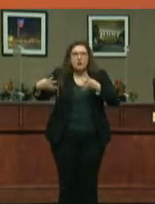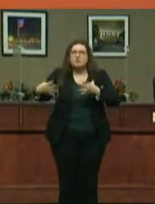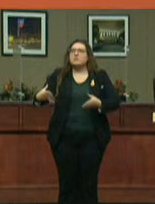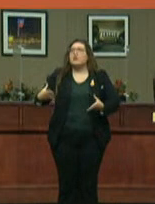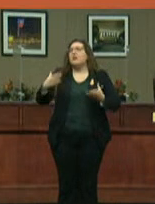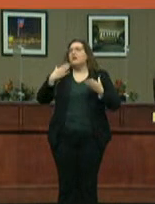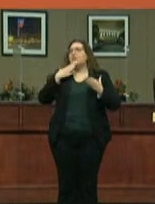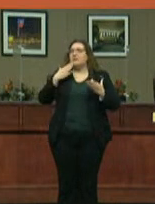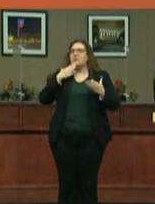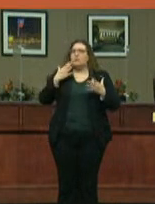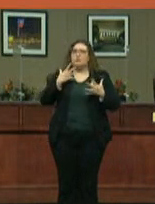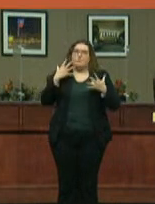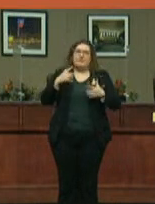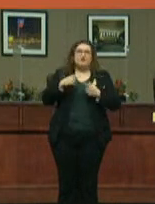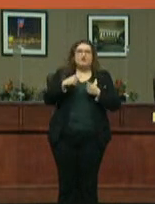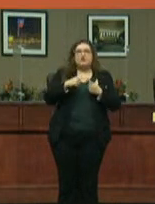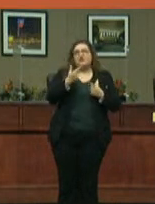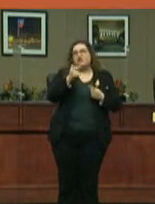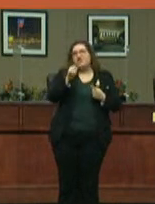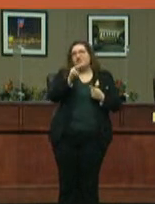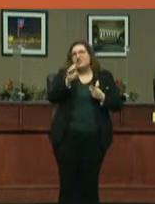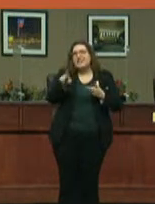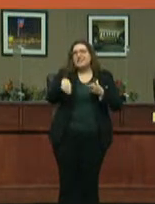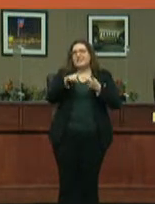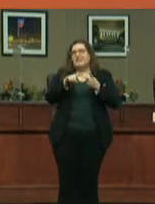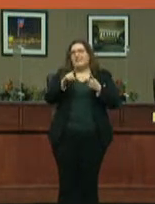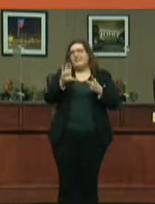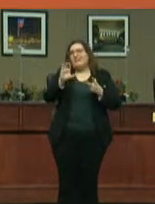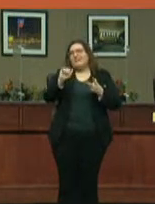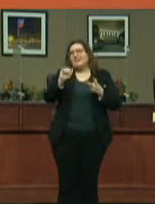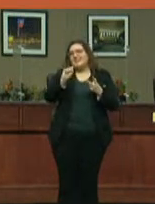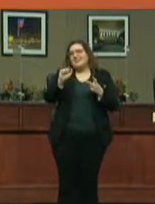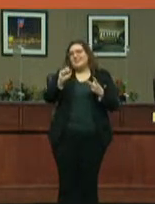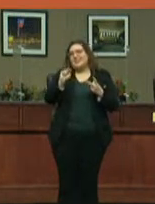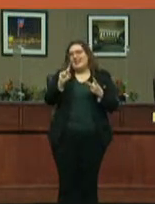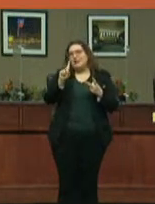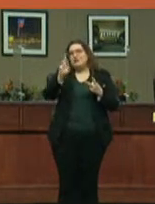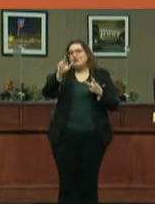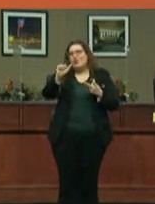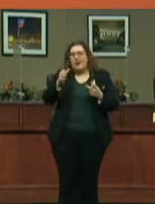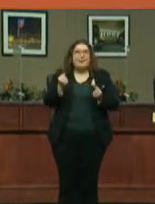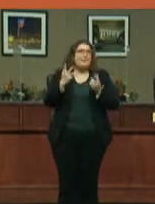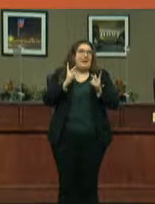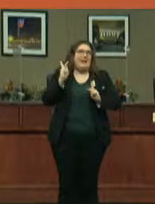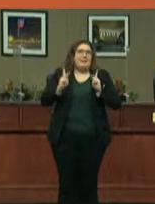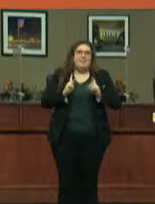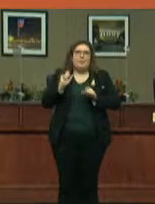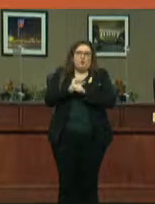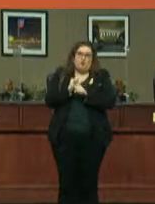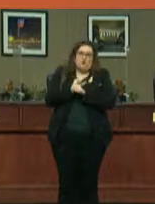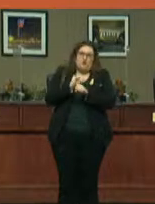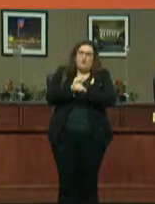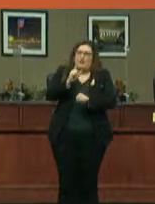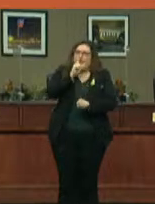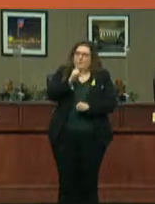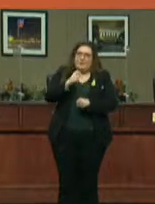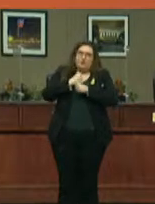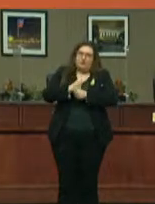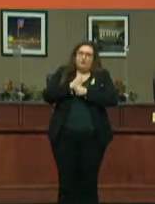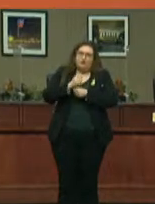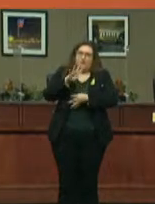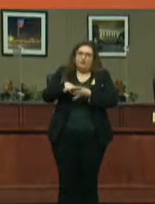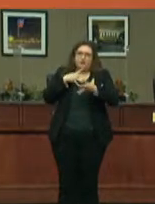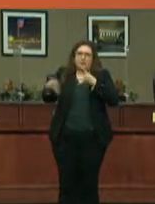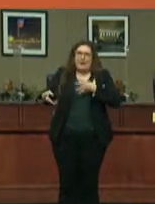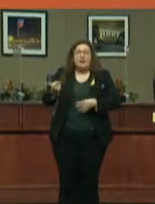Cassandra Fonseca and many other people that are behind the scenes working on this daily. So here is our census.